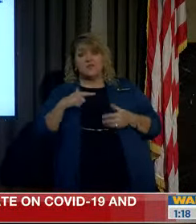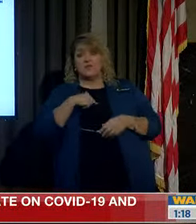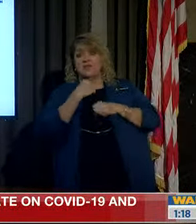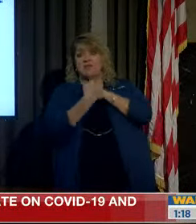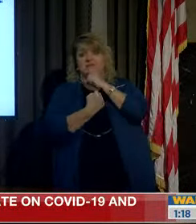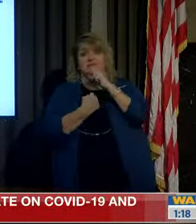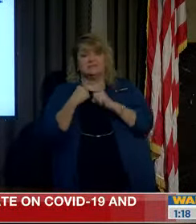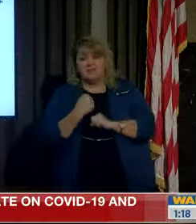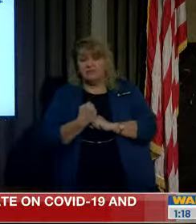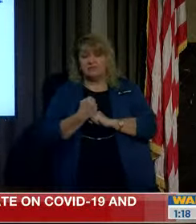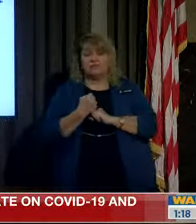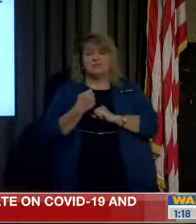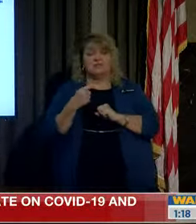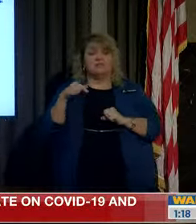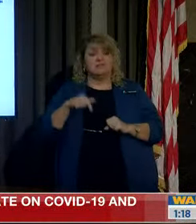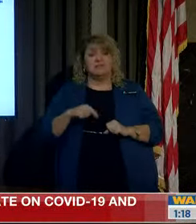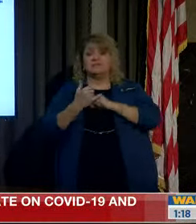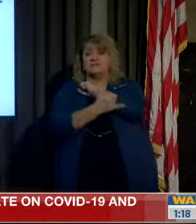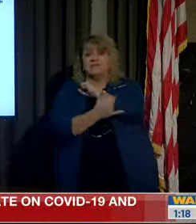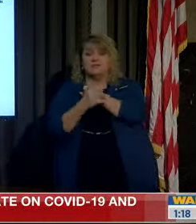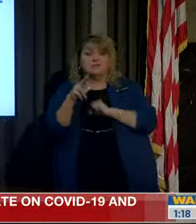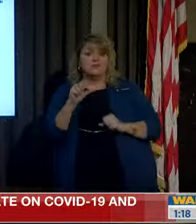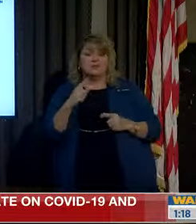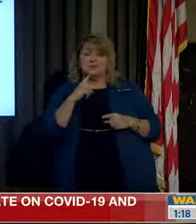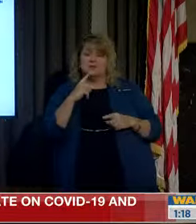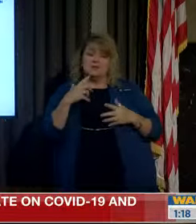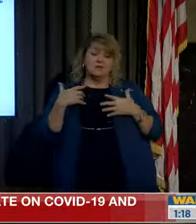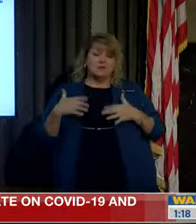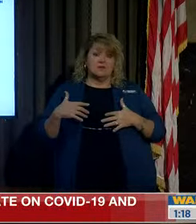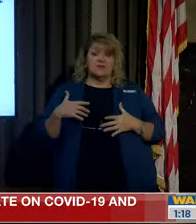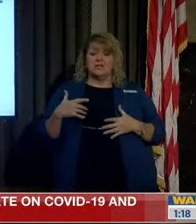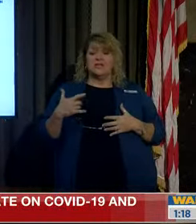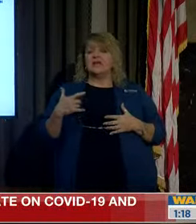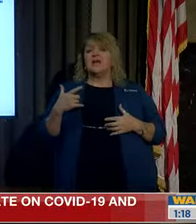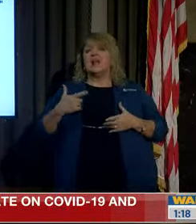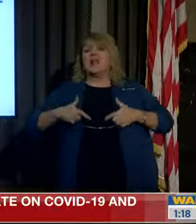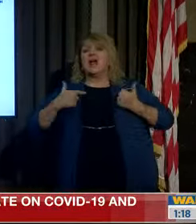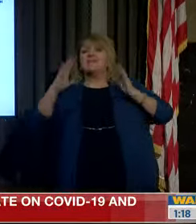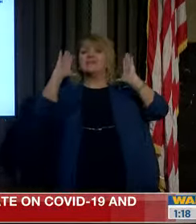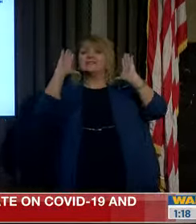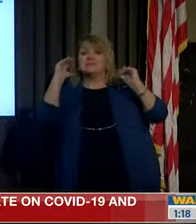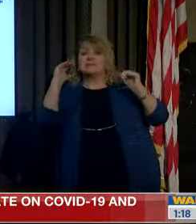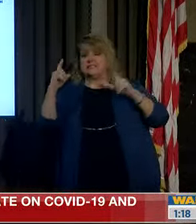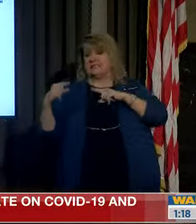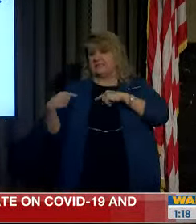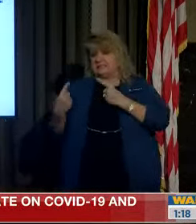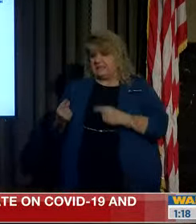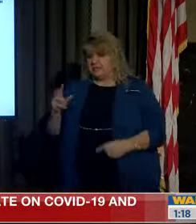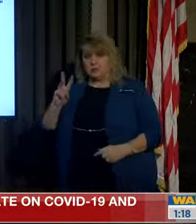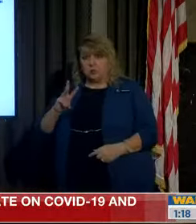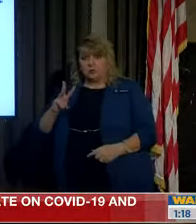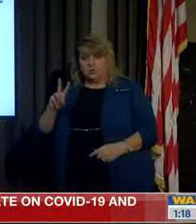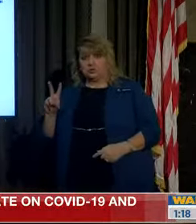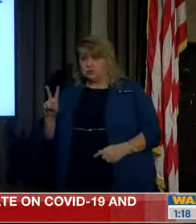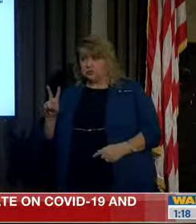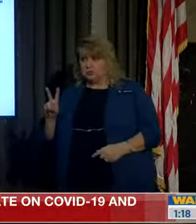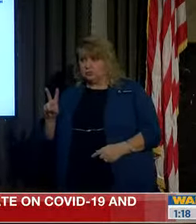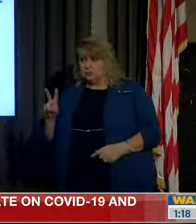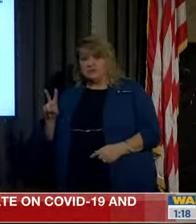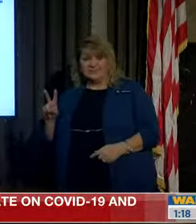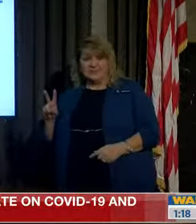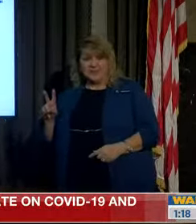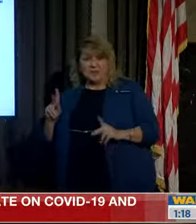this pandemic as a country the largest drop in life expectancy since World War II, and it's most acute